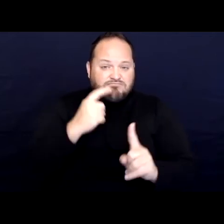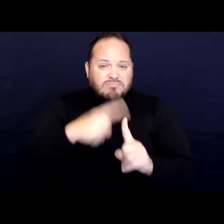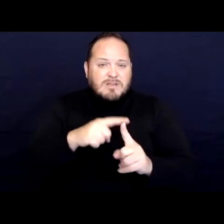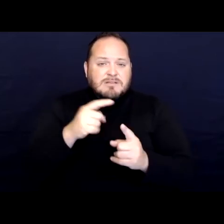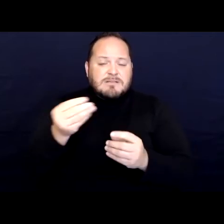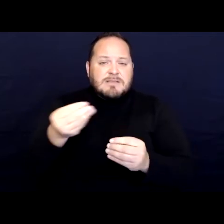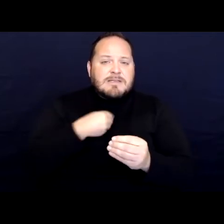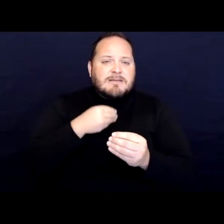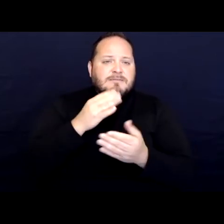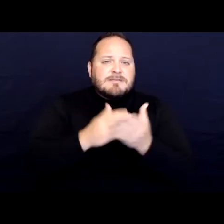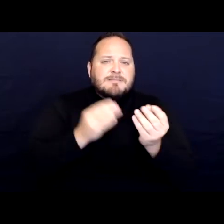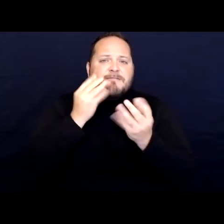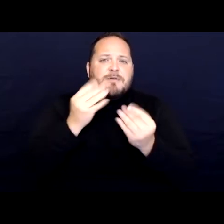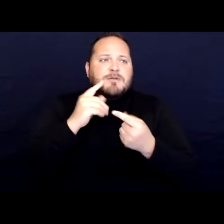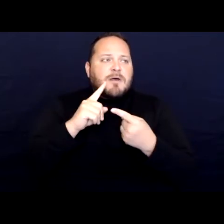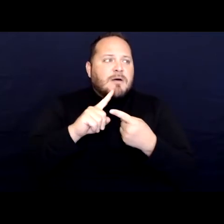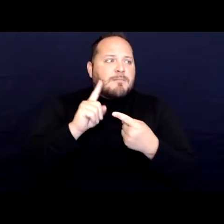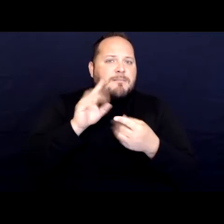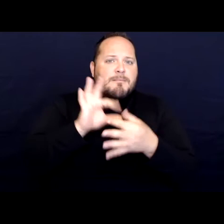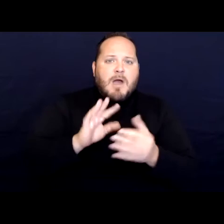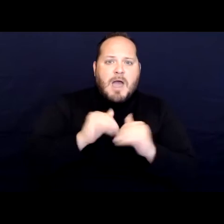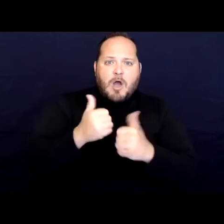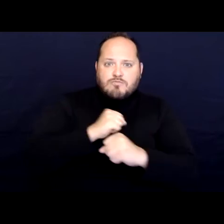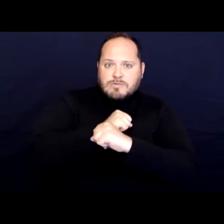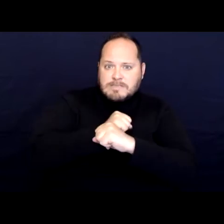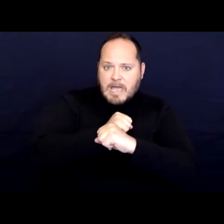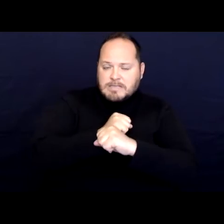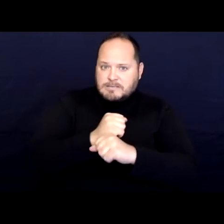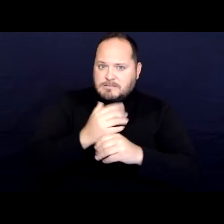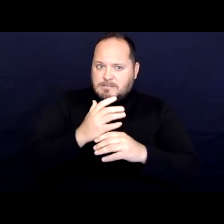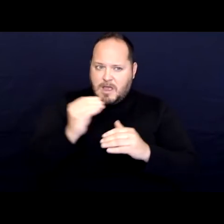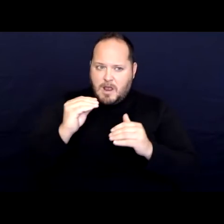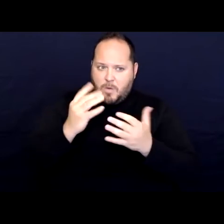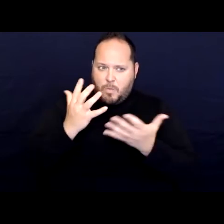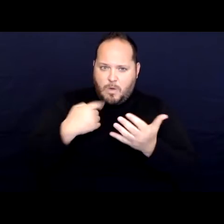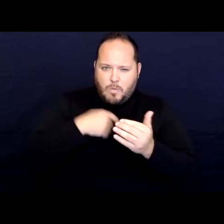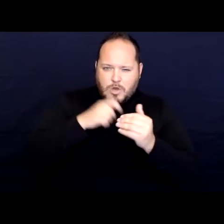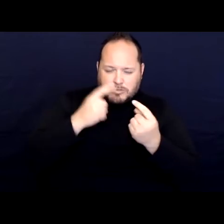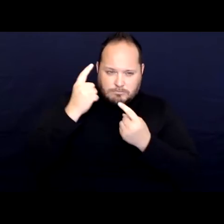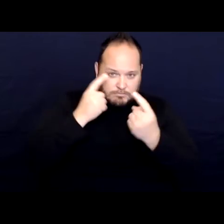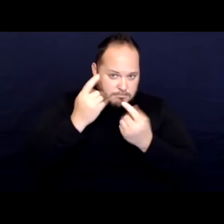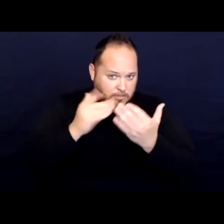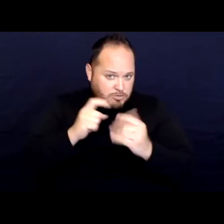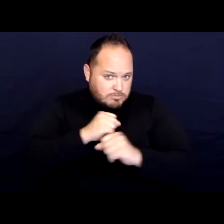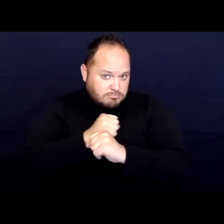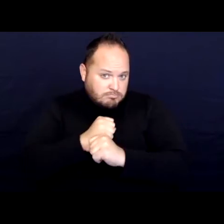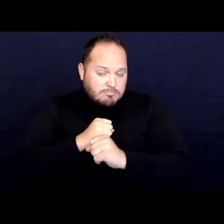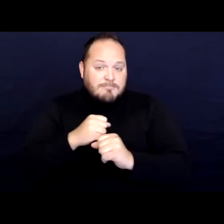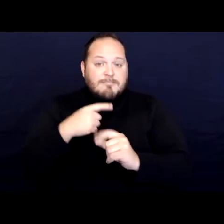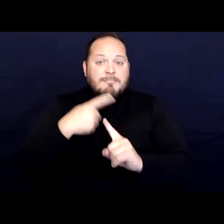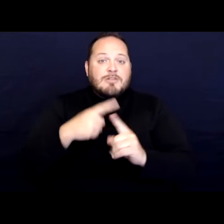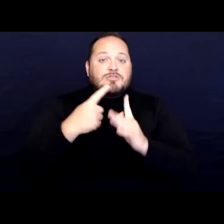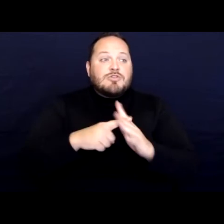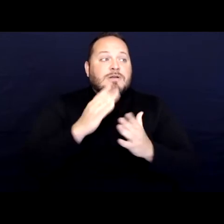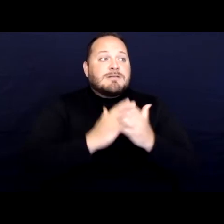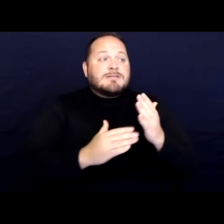protective measures that we should consider, and starting some public education around that.